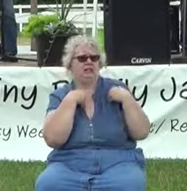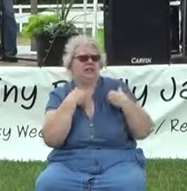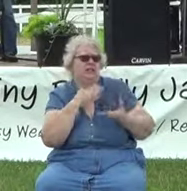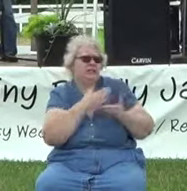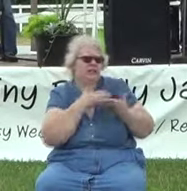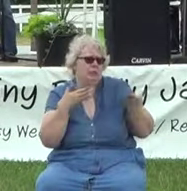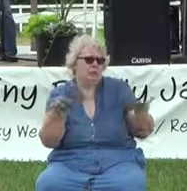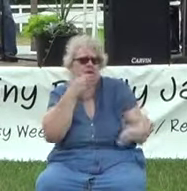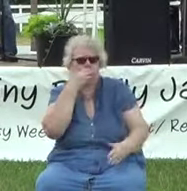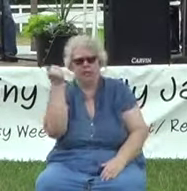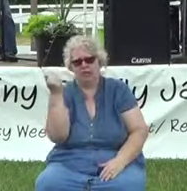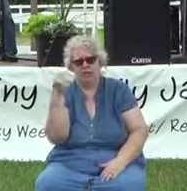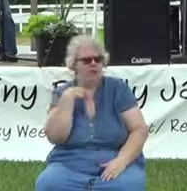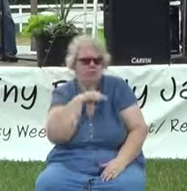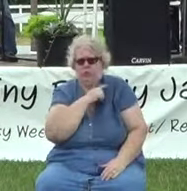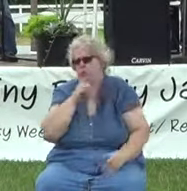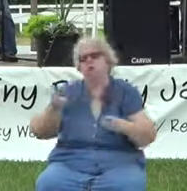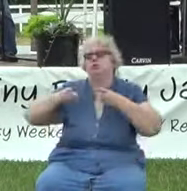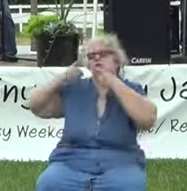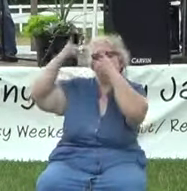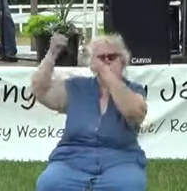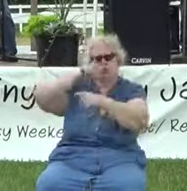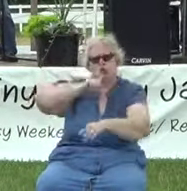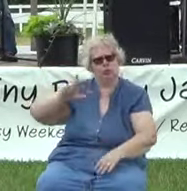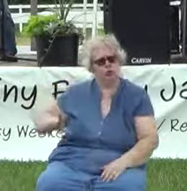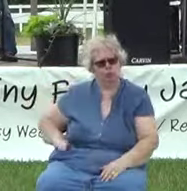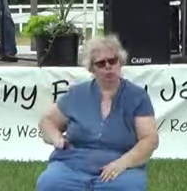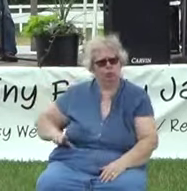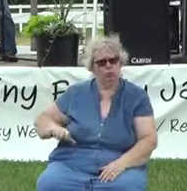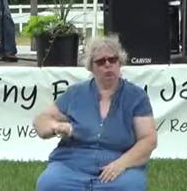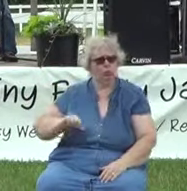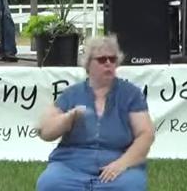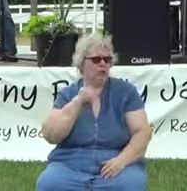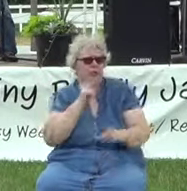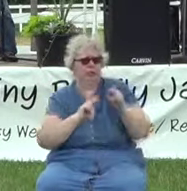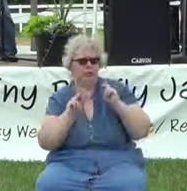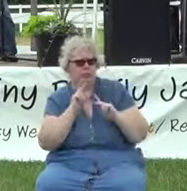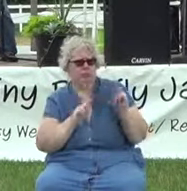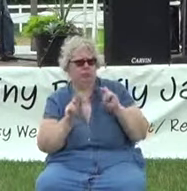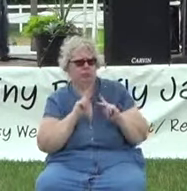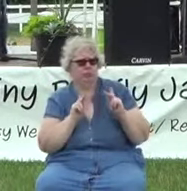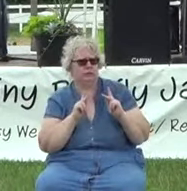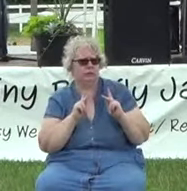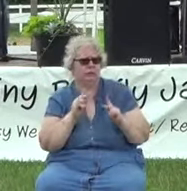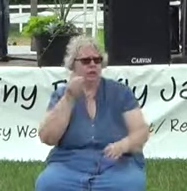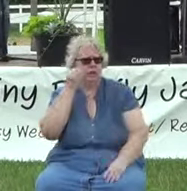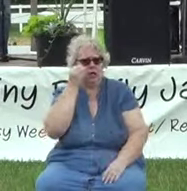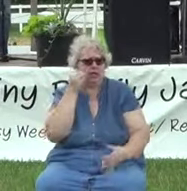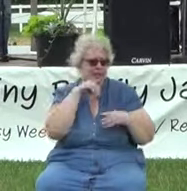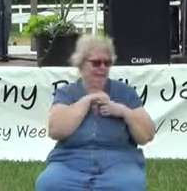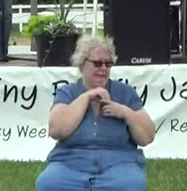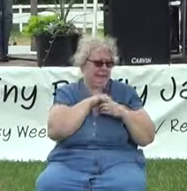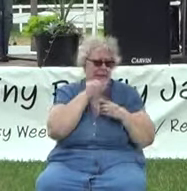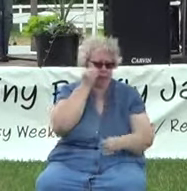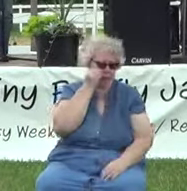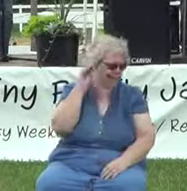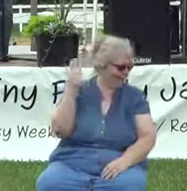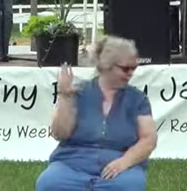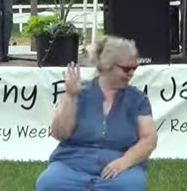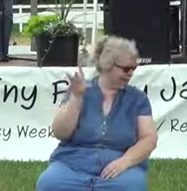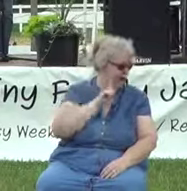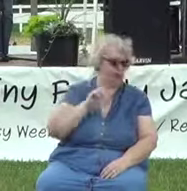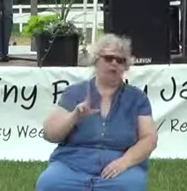to the Lord or to anything else other than ourselves. And we've turned from the Lord inward. And